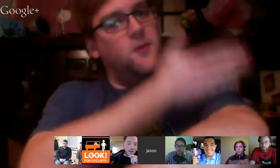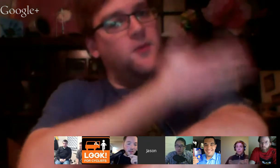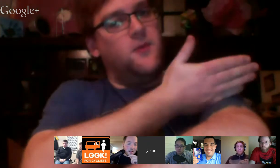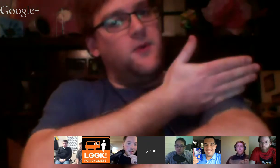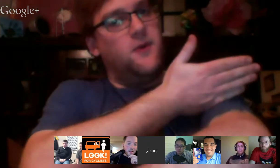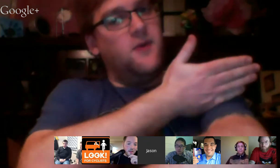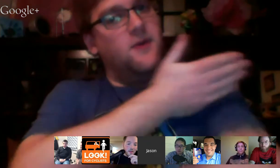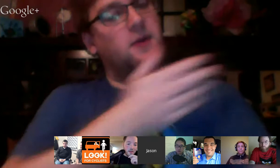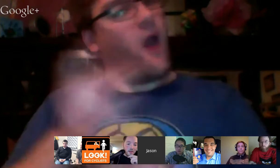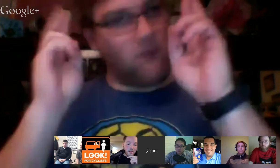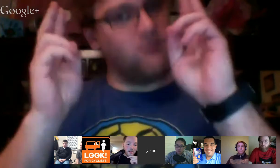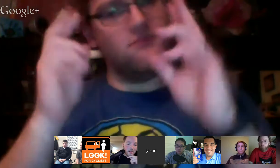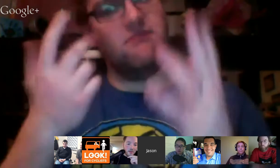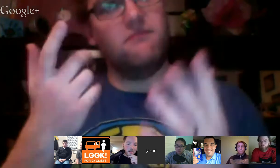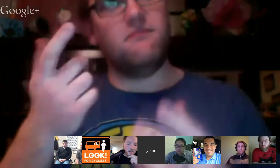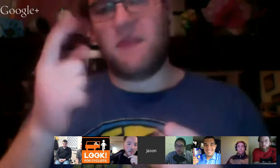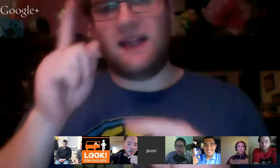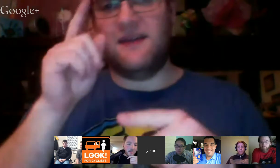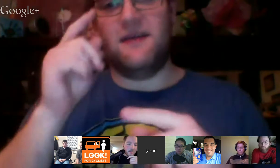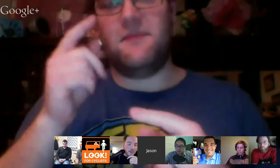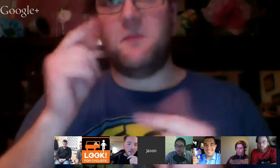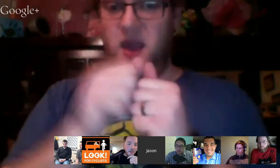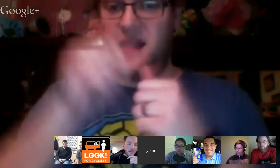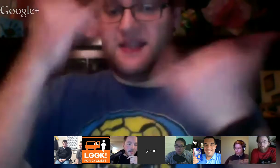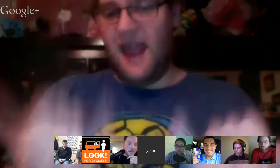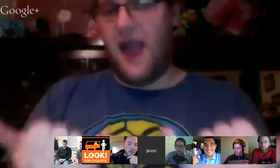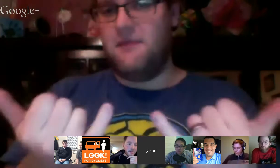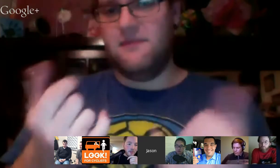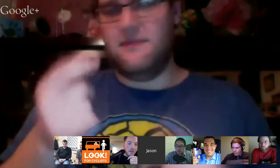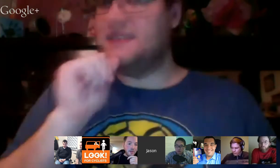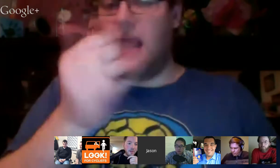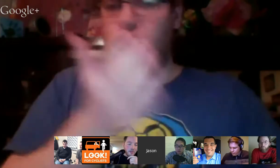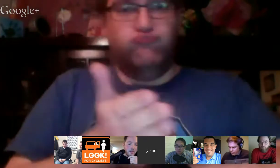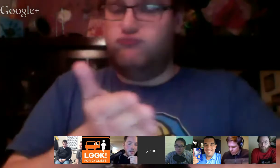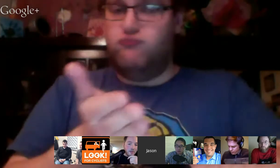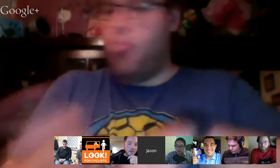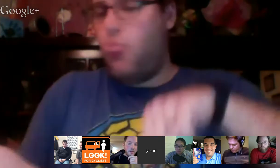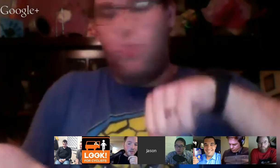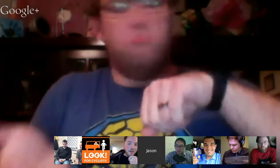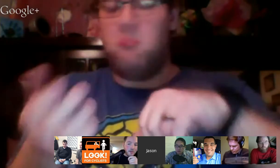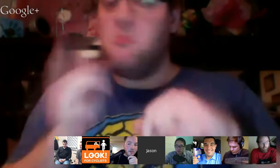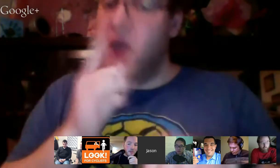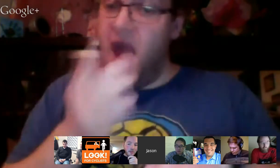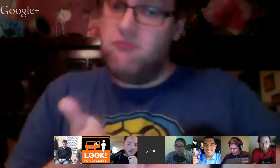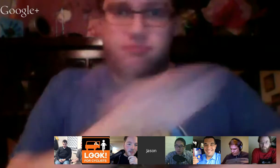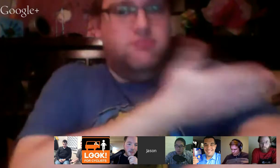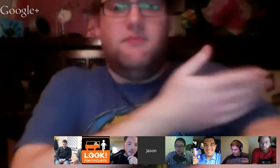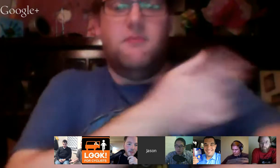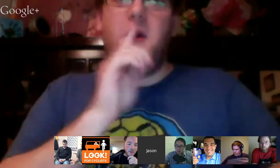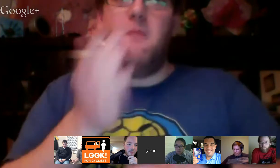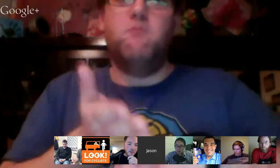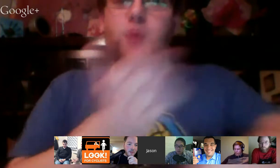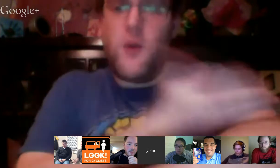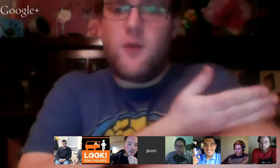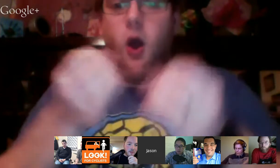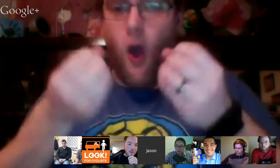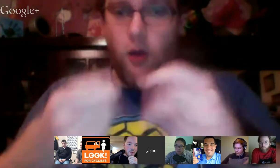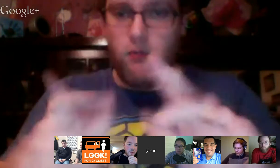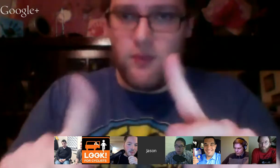I would hope that it would continually improve. I'm hopeful because now it's not declining. I think it's